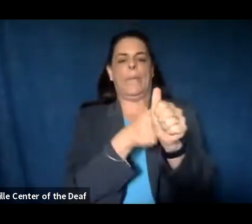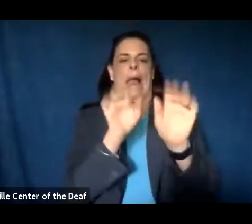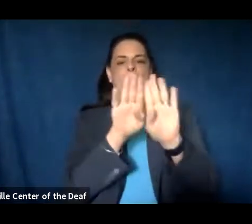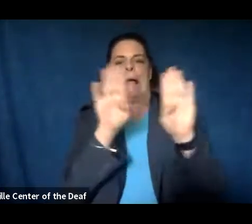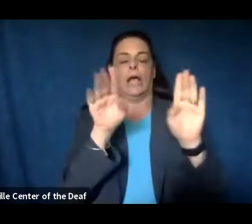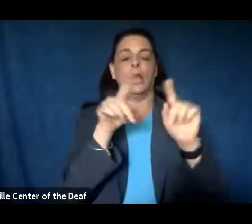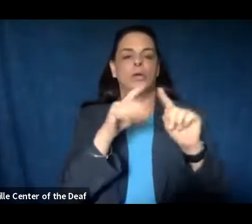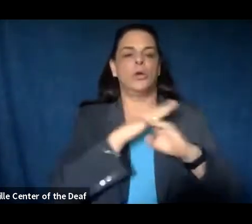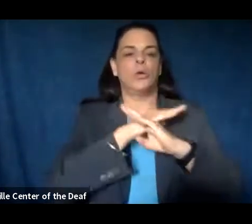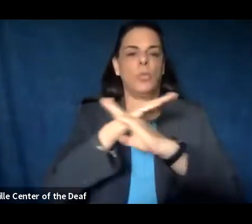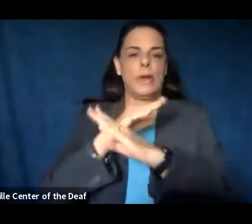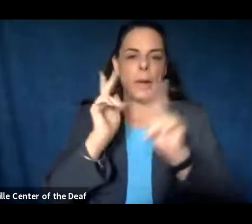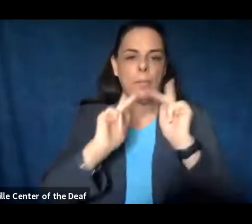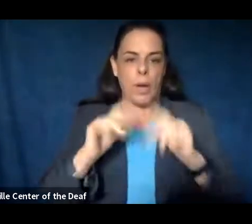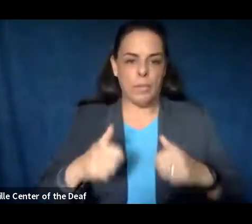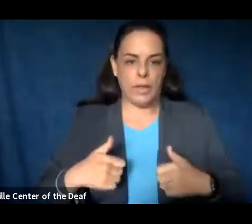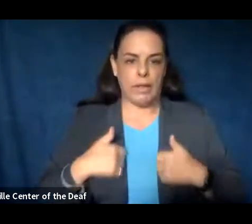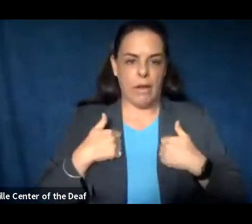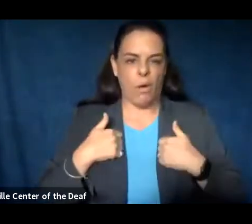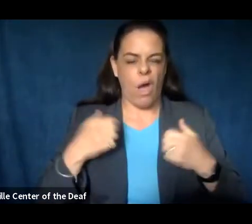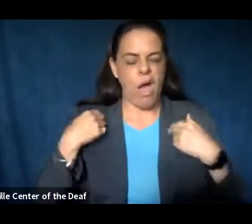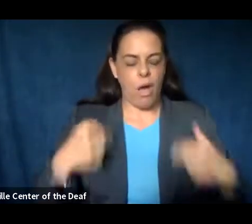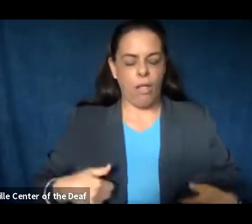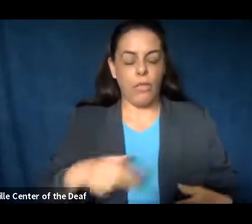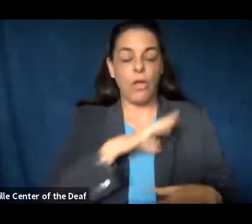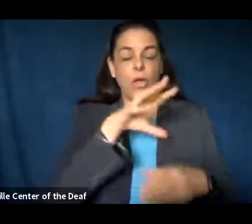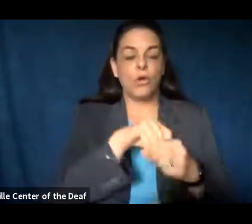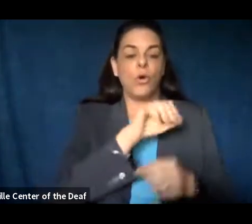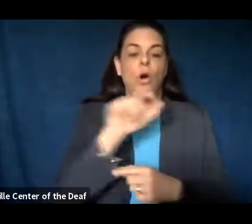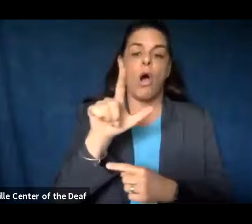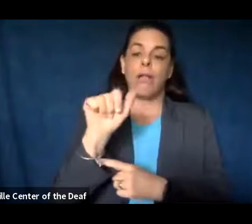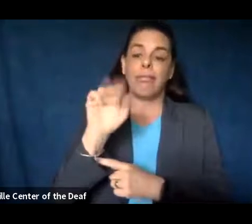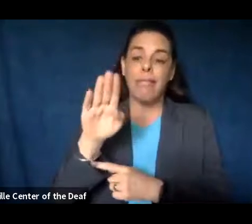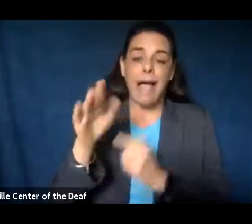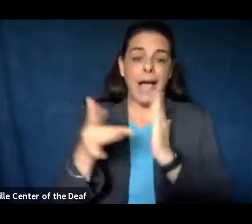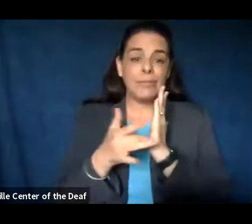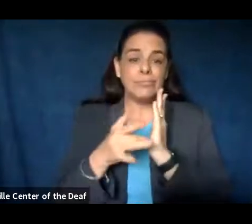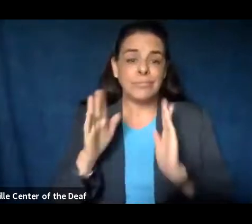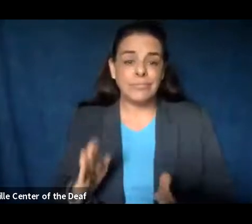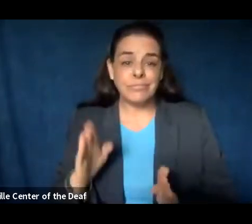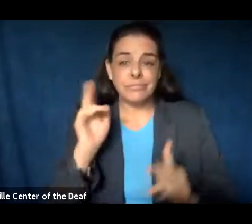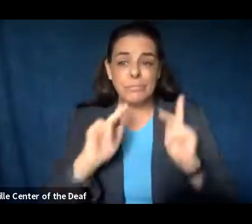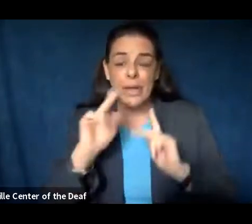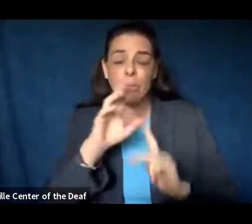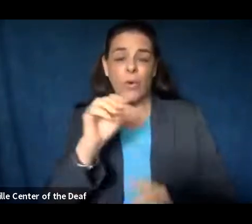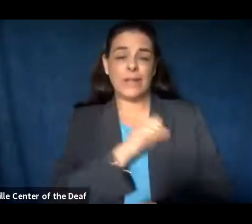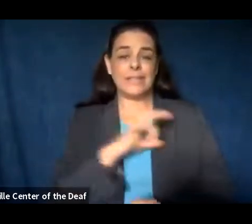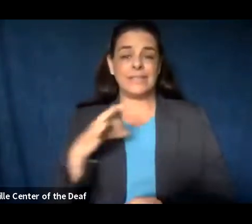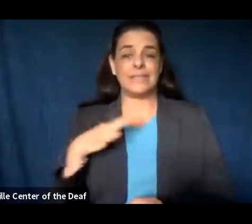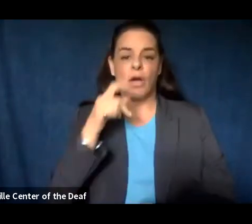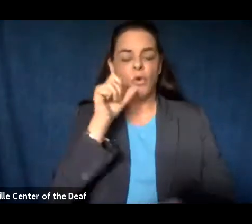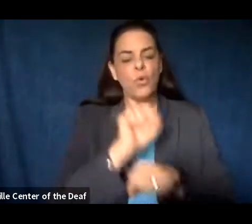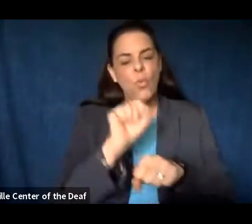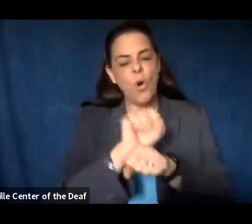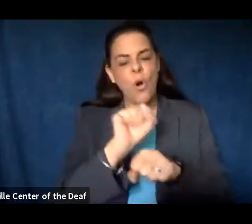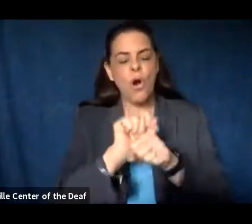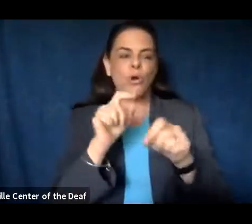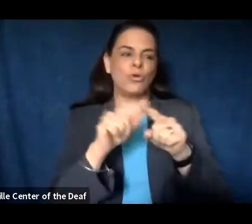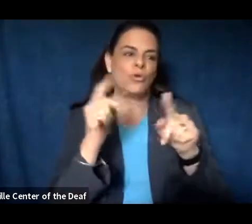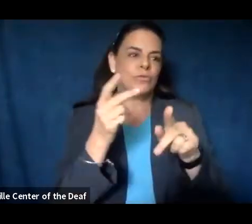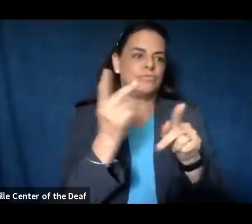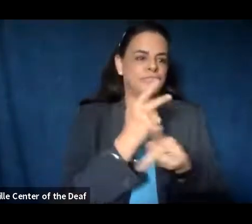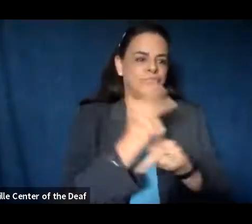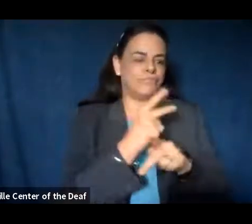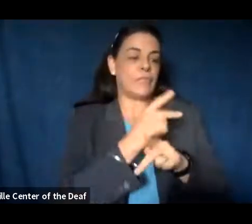health. This includes all the lab technicians and staff out there who are working to process thousands of lab results they receive